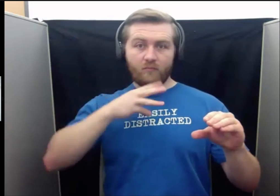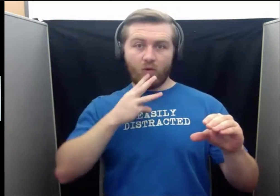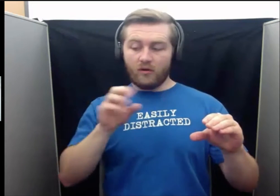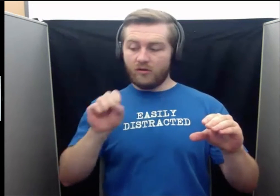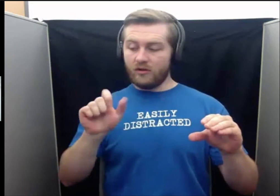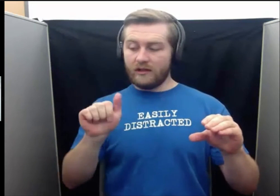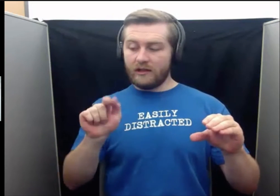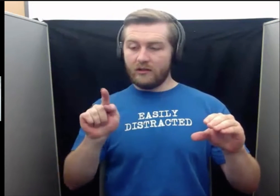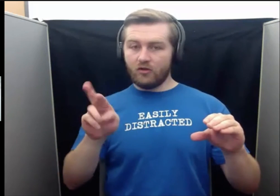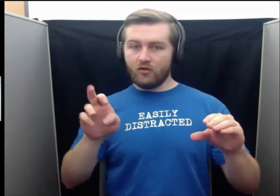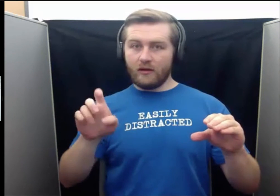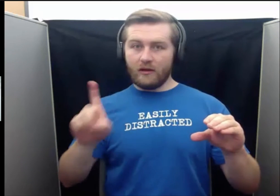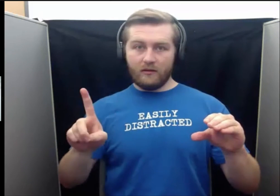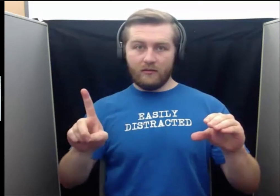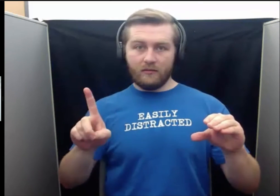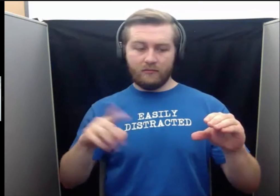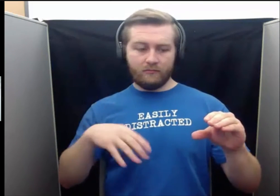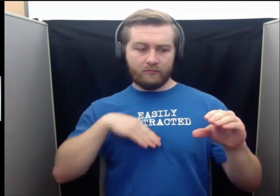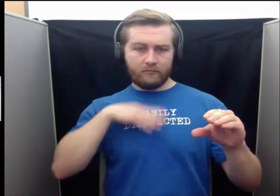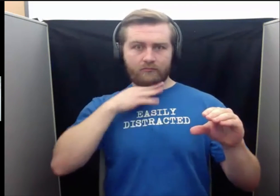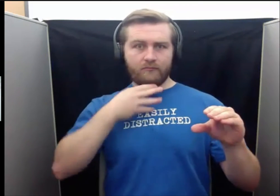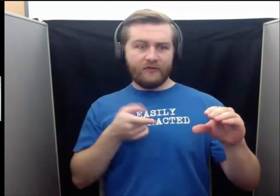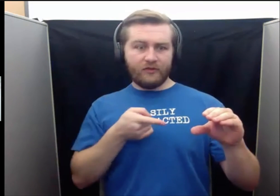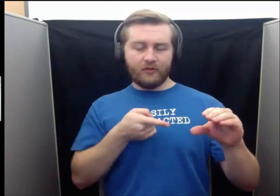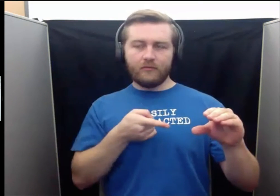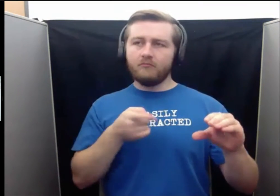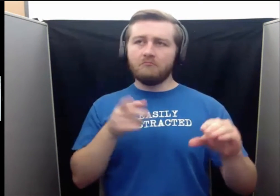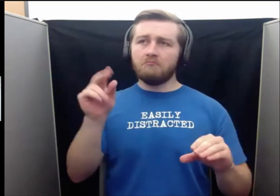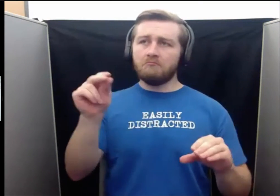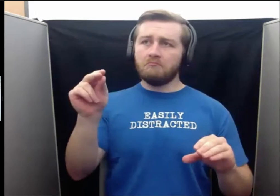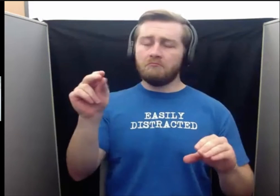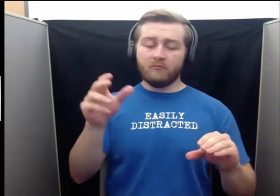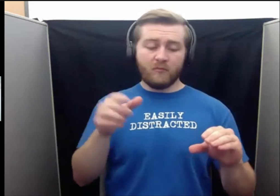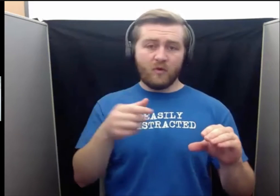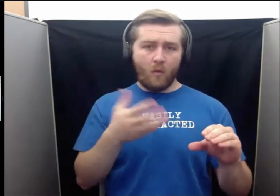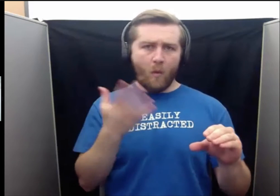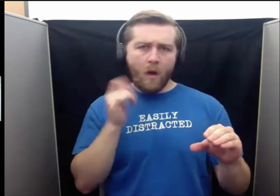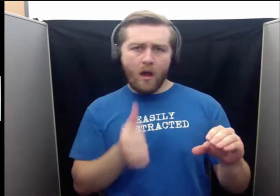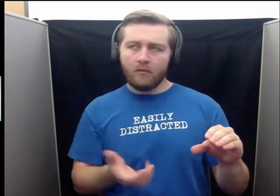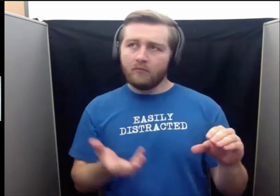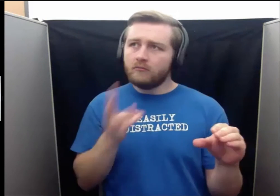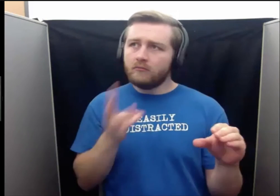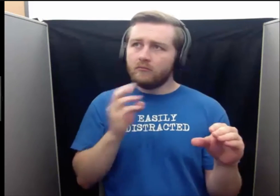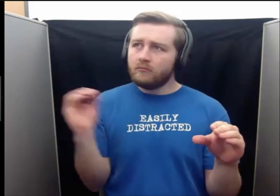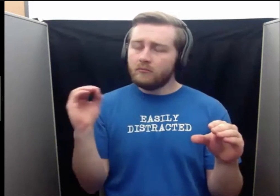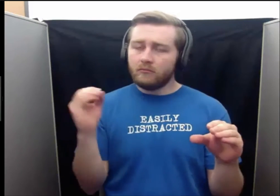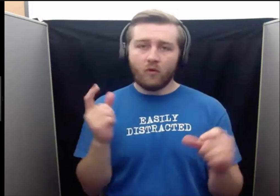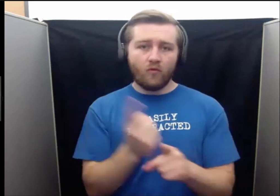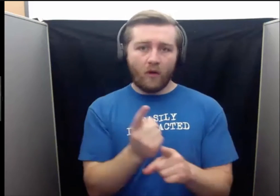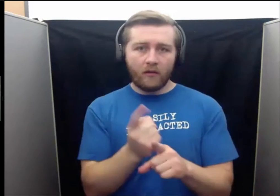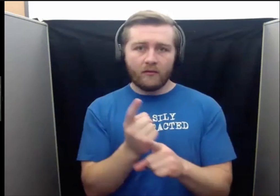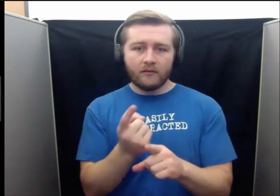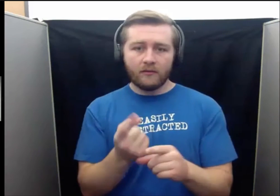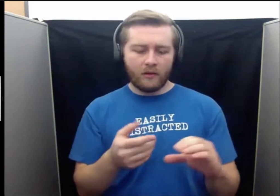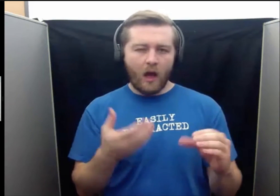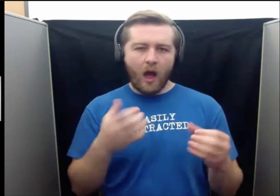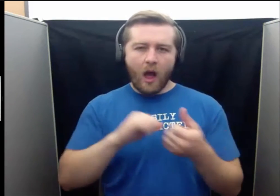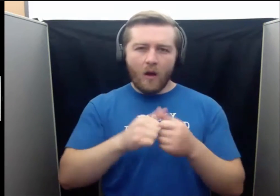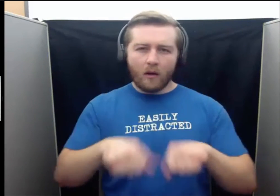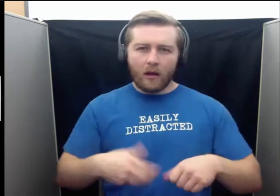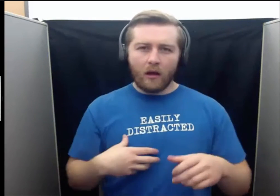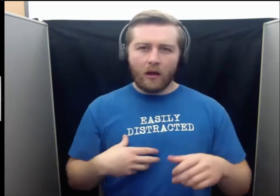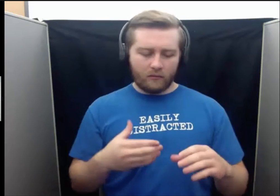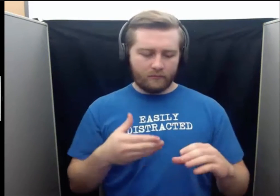Caleb? Why not? Because there's no water in it. Not much water in it. How could I saturate the sponge?